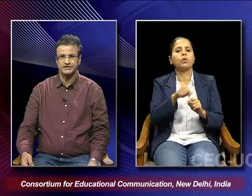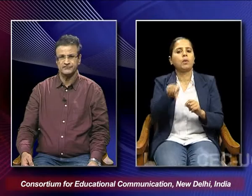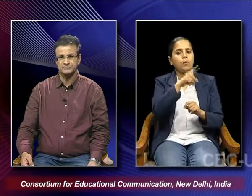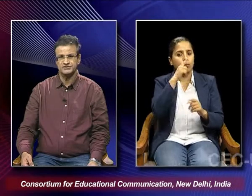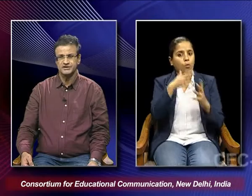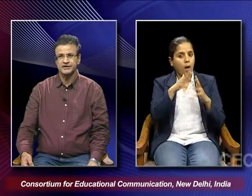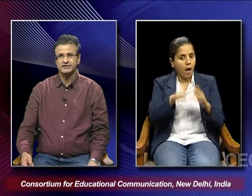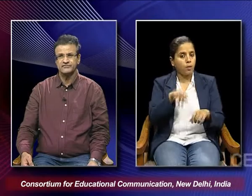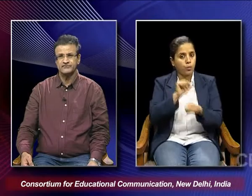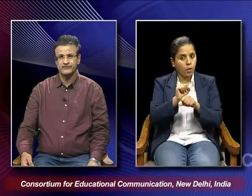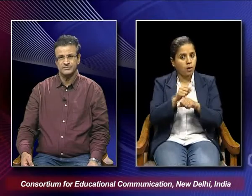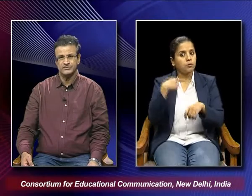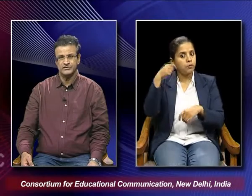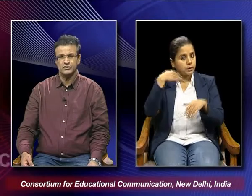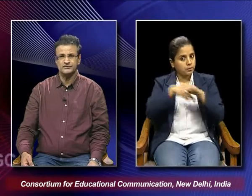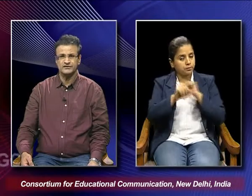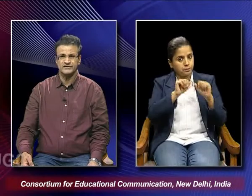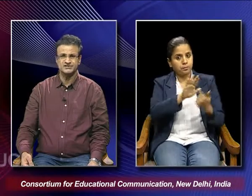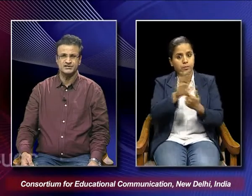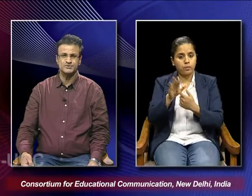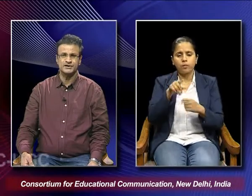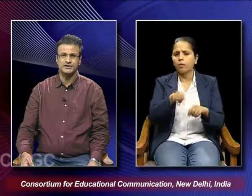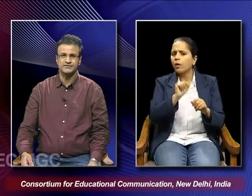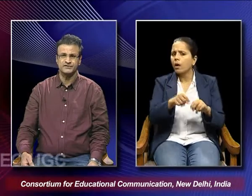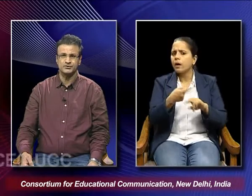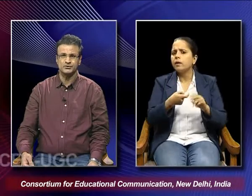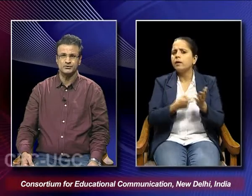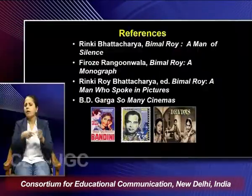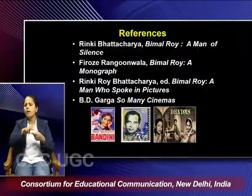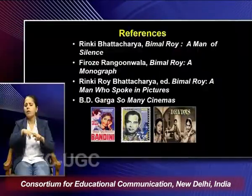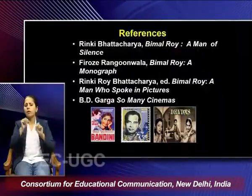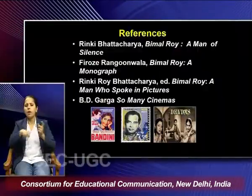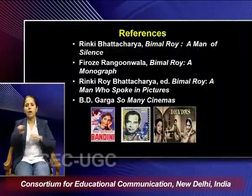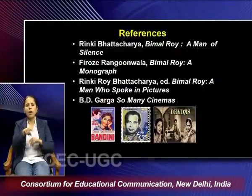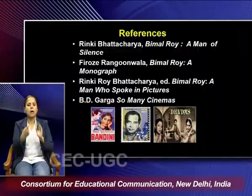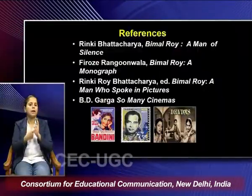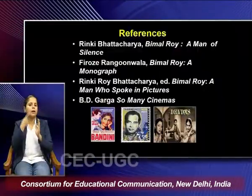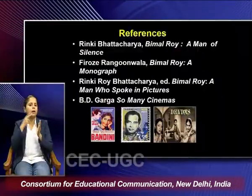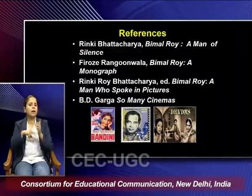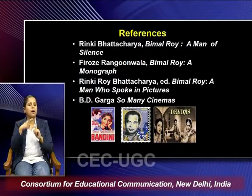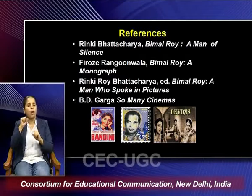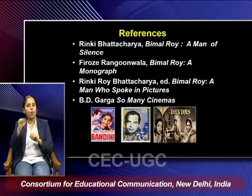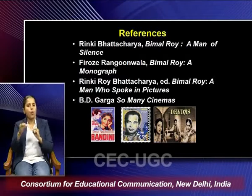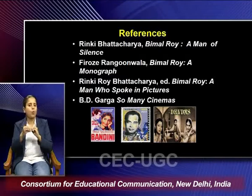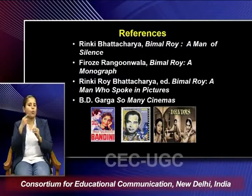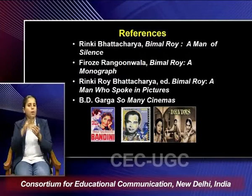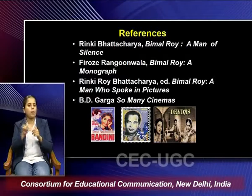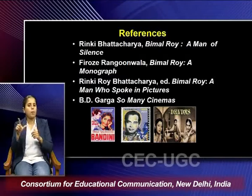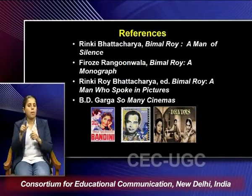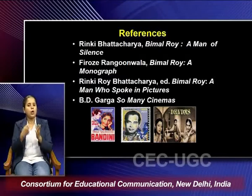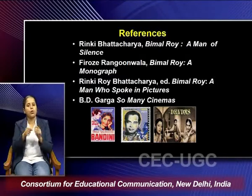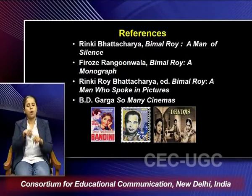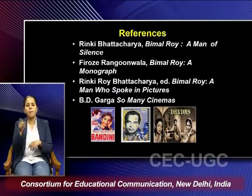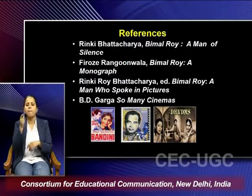in the films. In the framework of the references, one can refer to Rinki Bhattacharya's Bimal Roy, A Man of